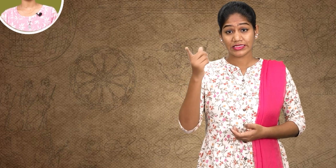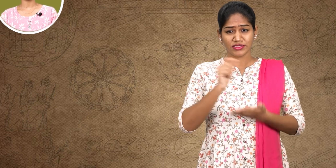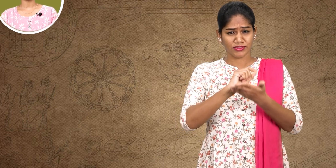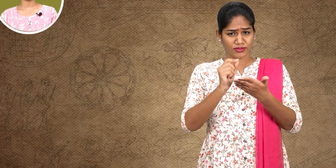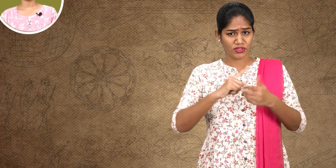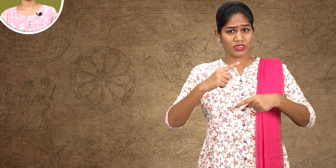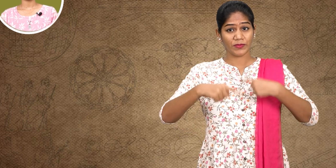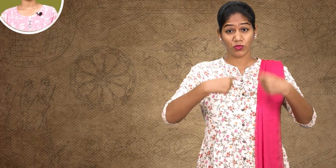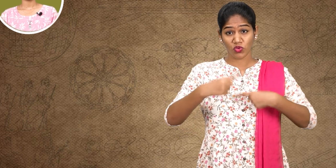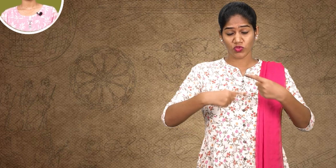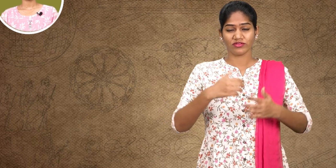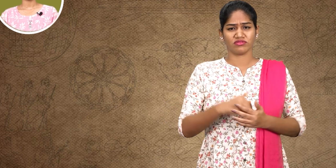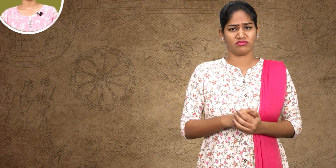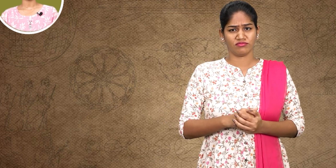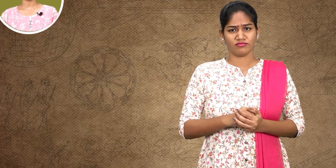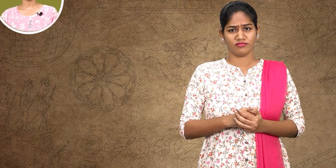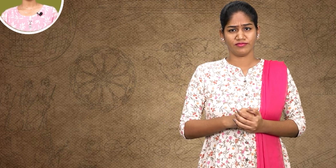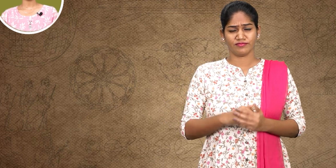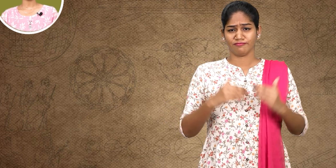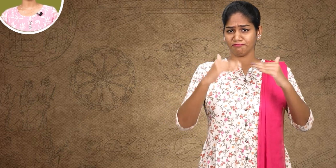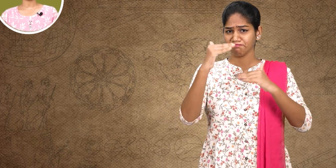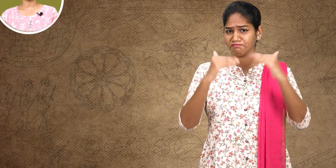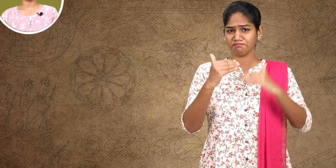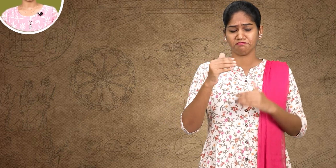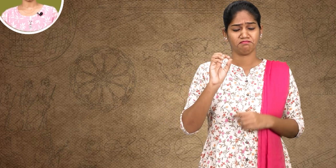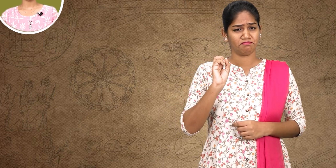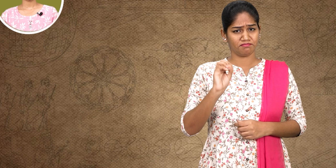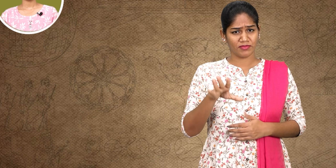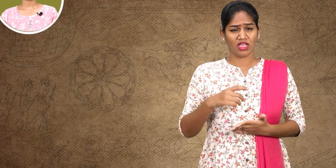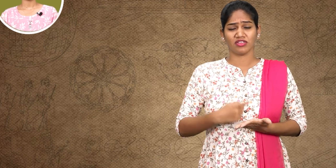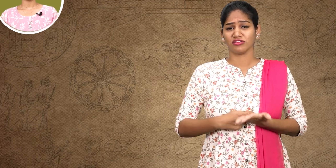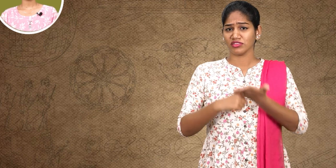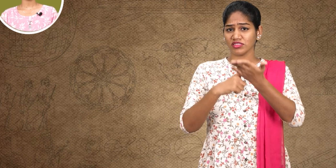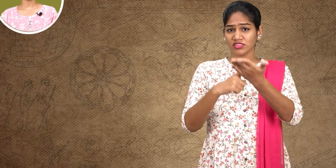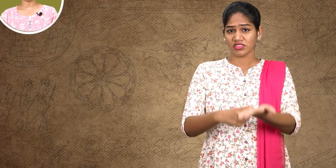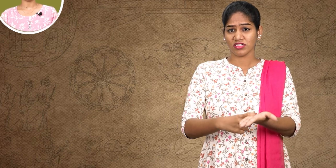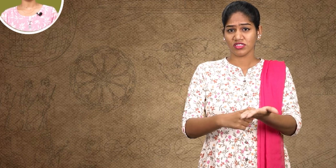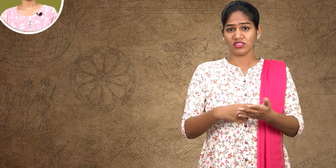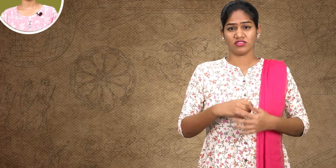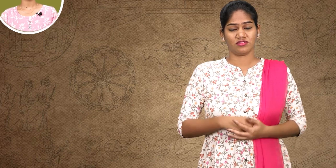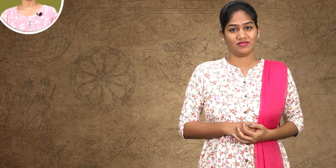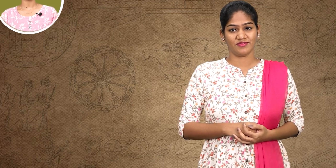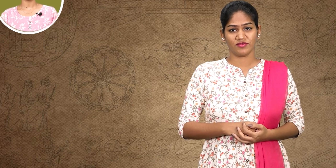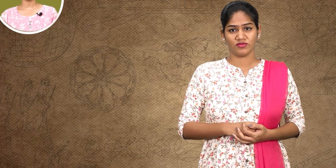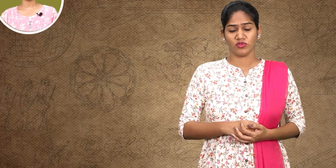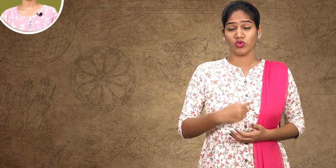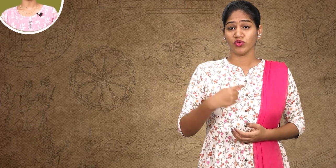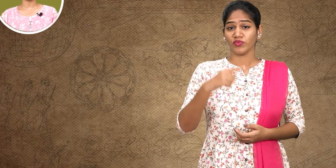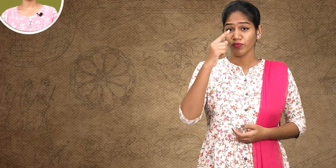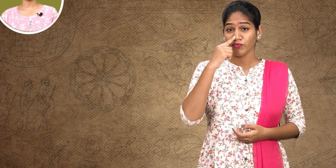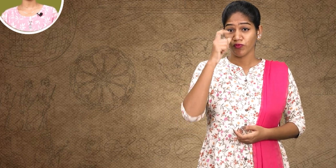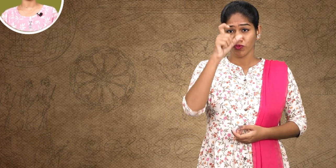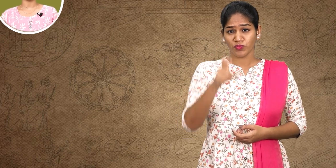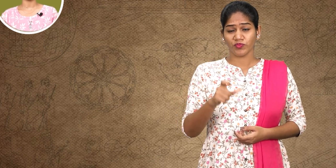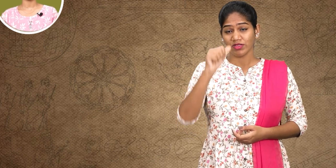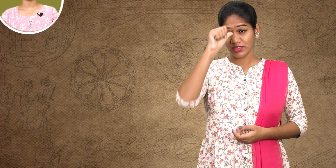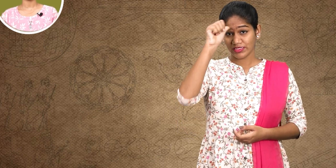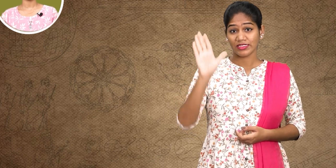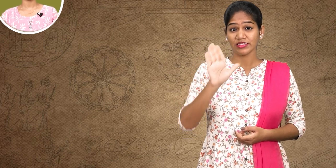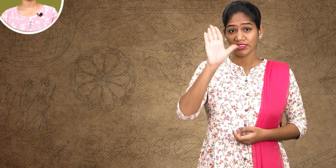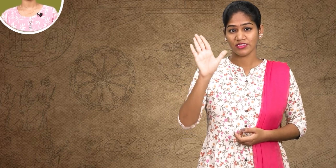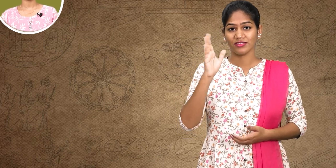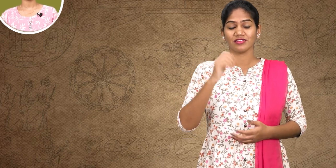about the unequal treatment meted out to the women of India.